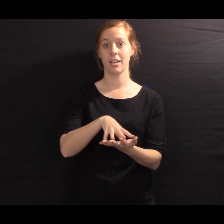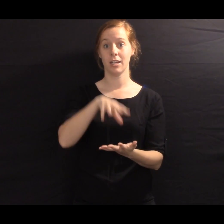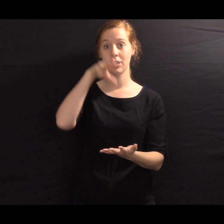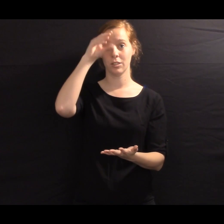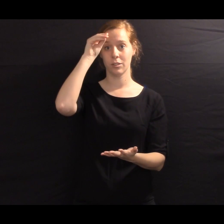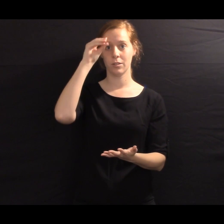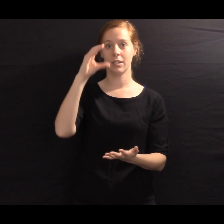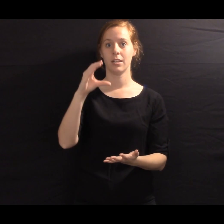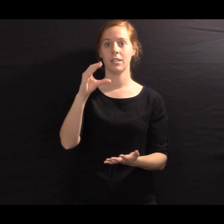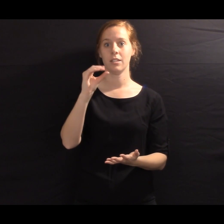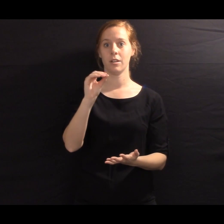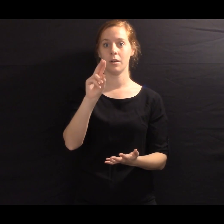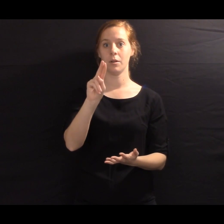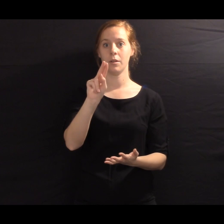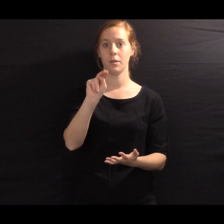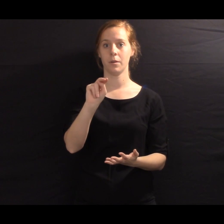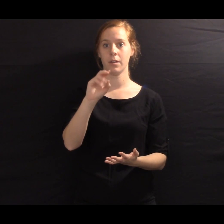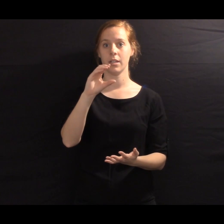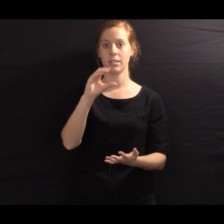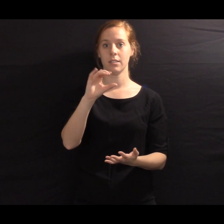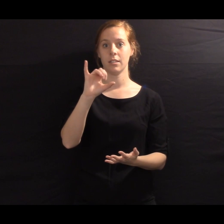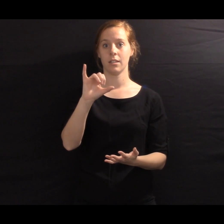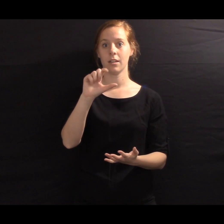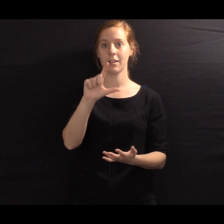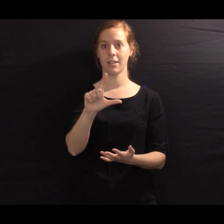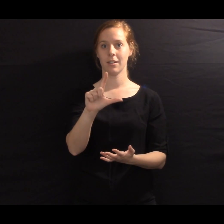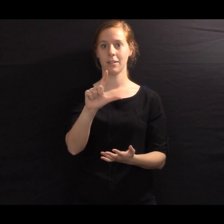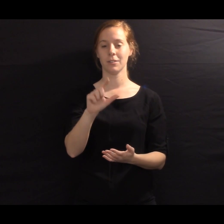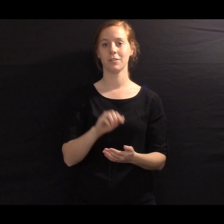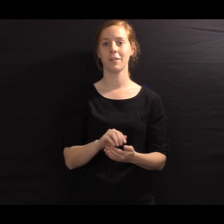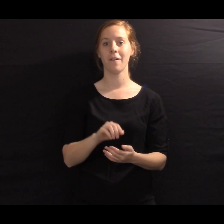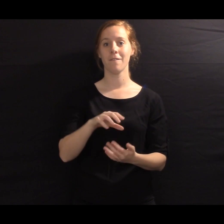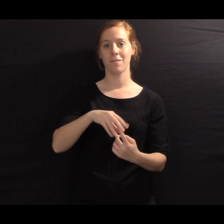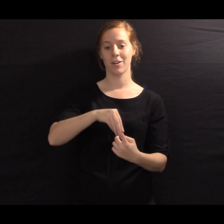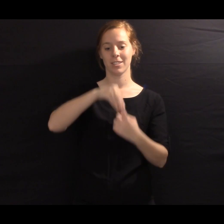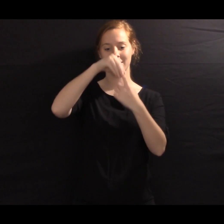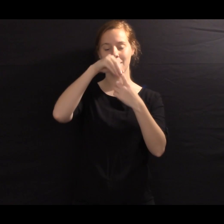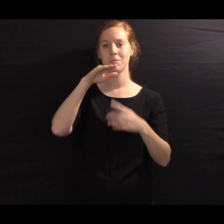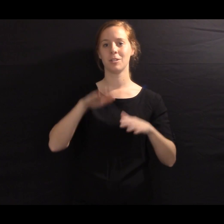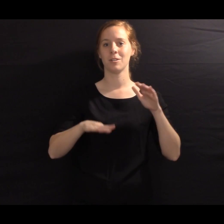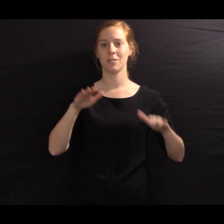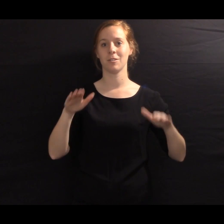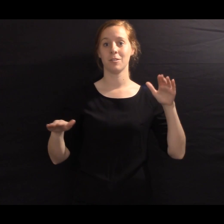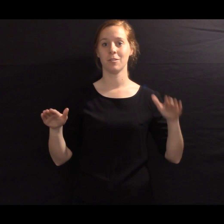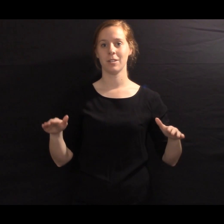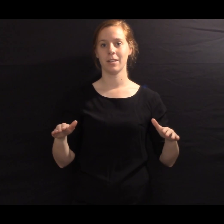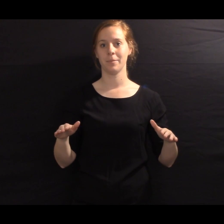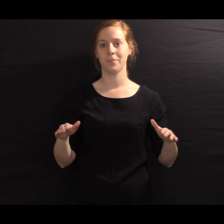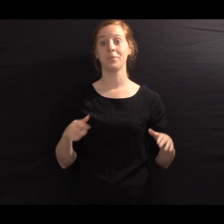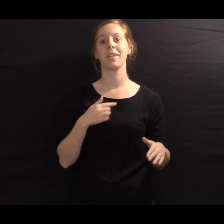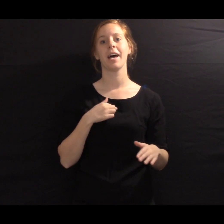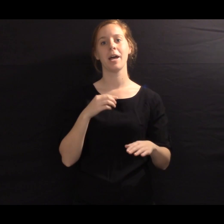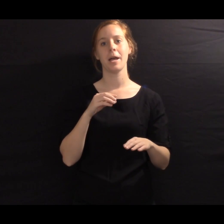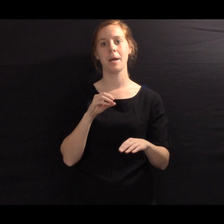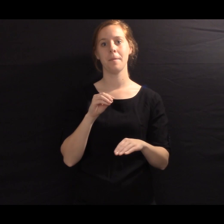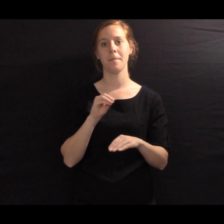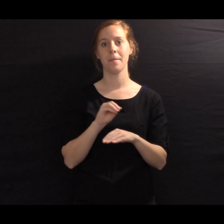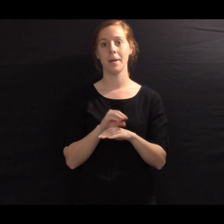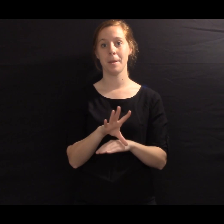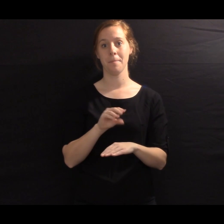and finally, Student Council for Exceptional Children, in which I am a